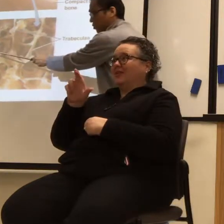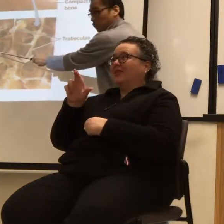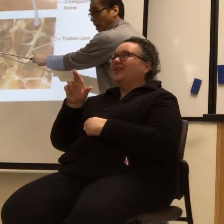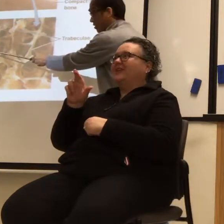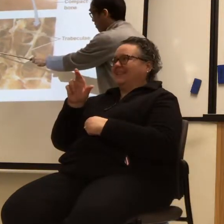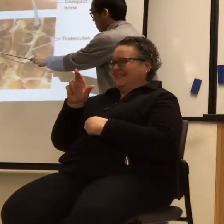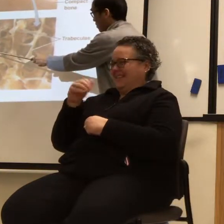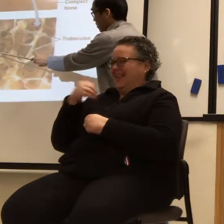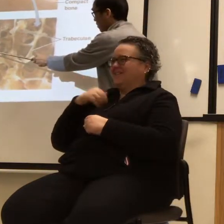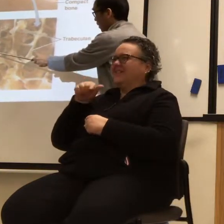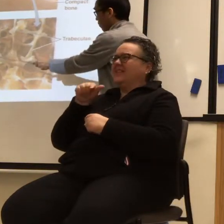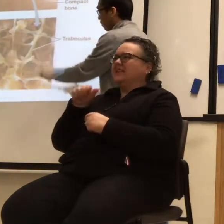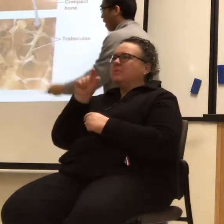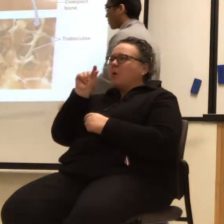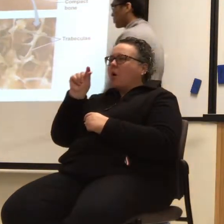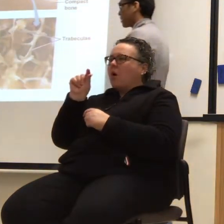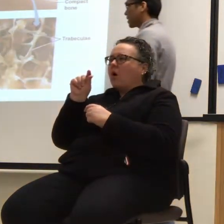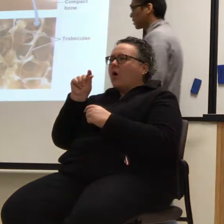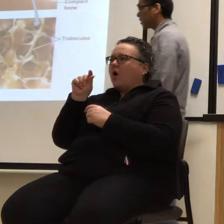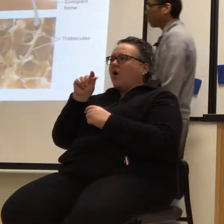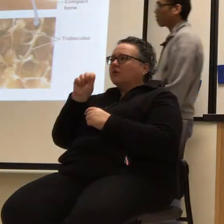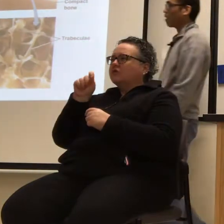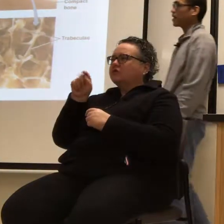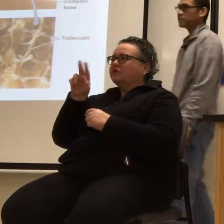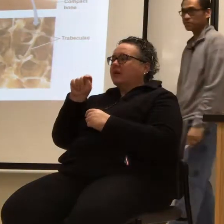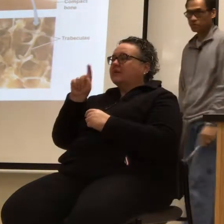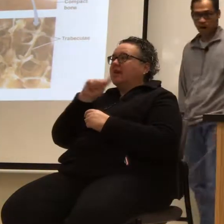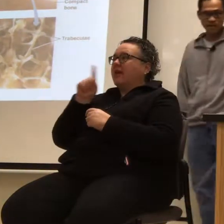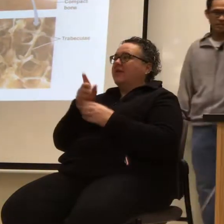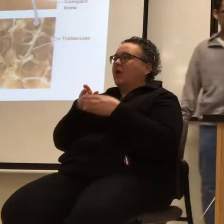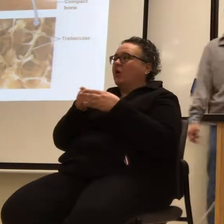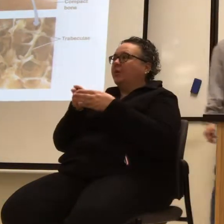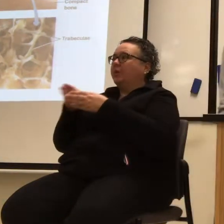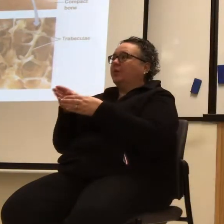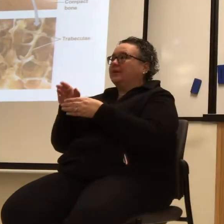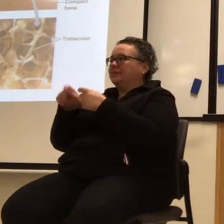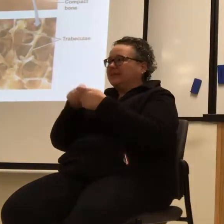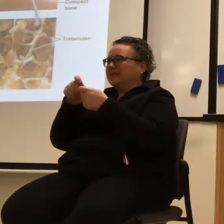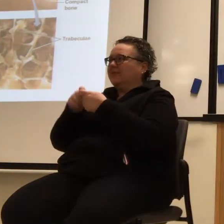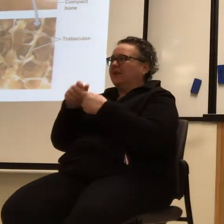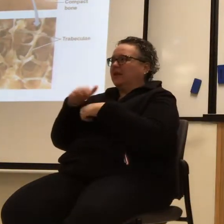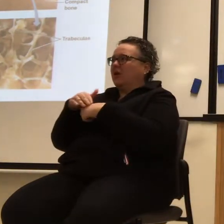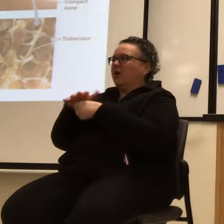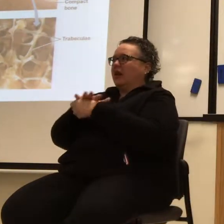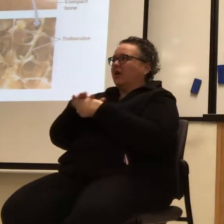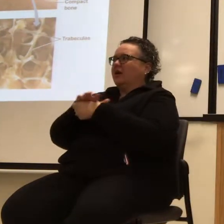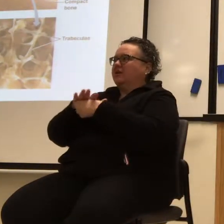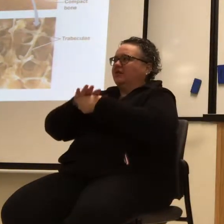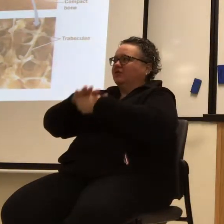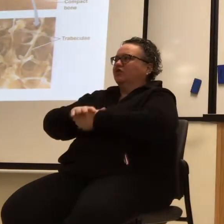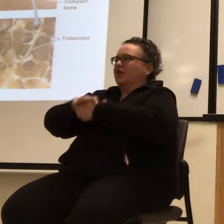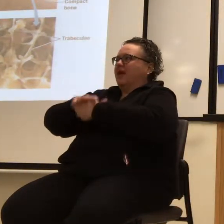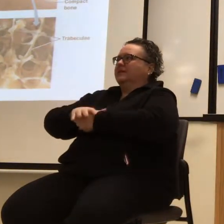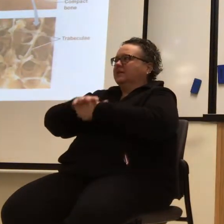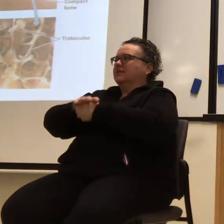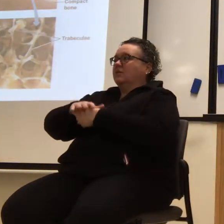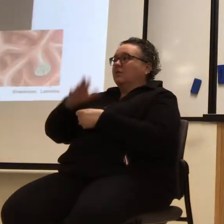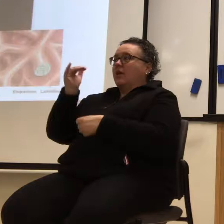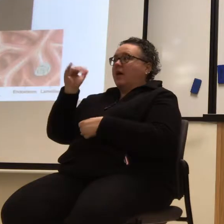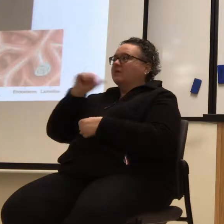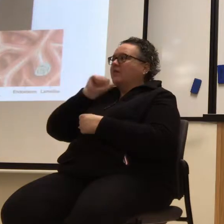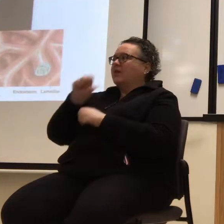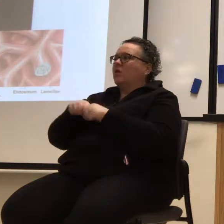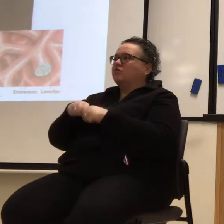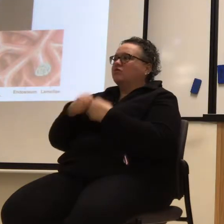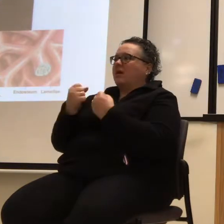tiny struts. And they're aligned precisely along lines of stress, so they don't crack under pressure. And